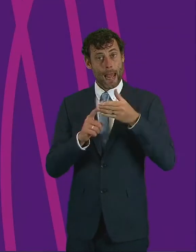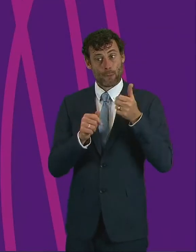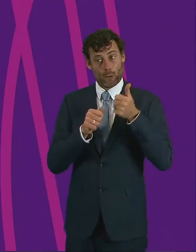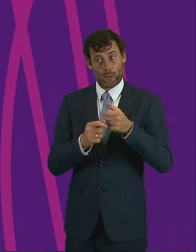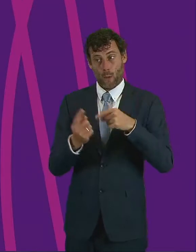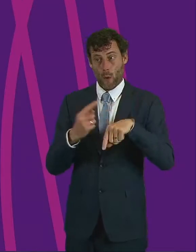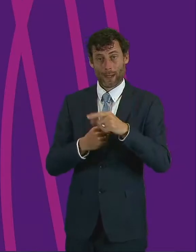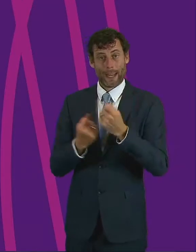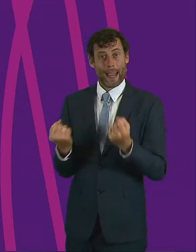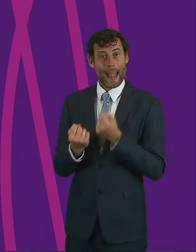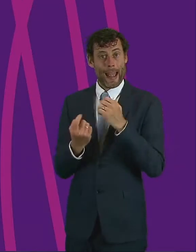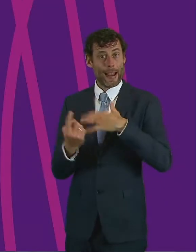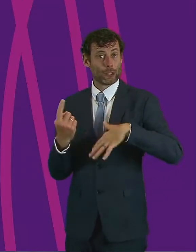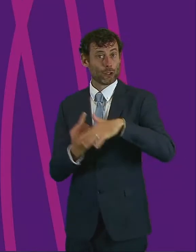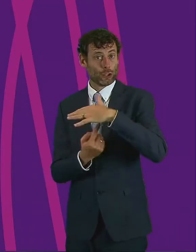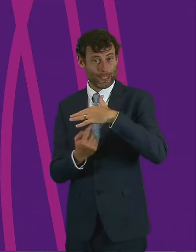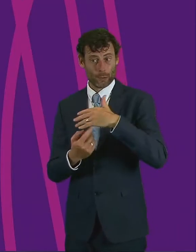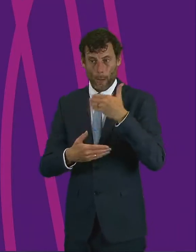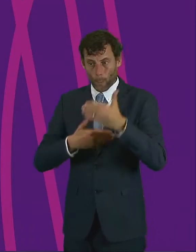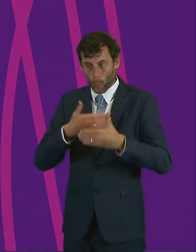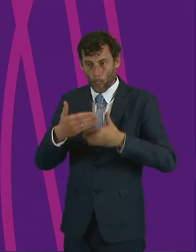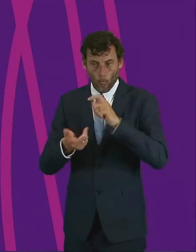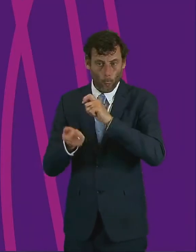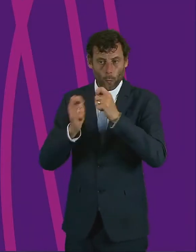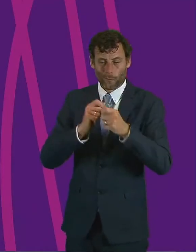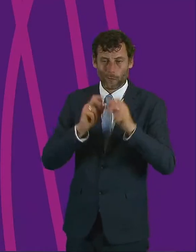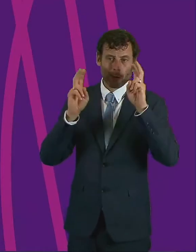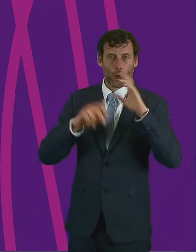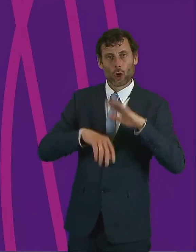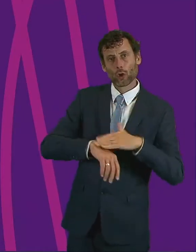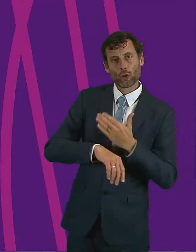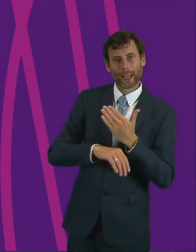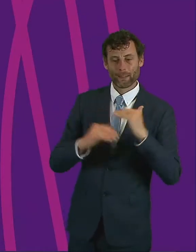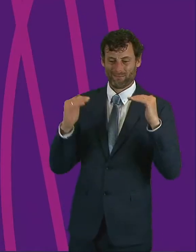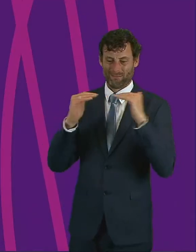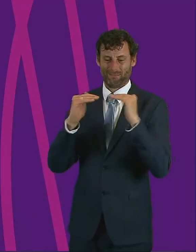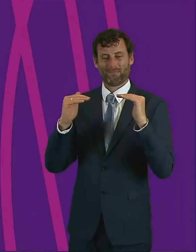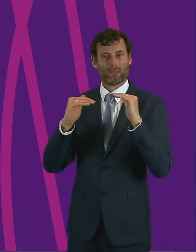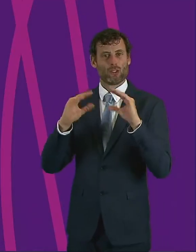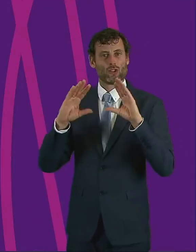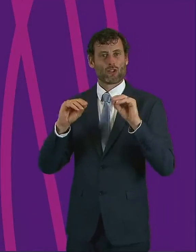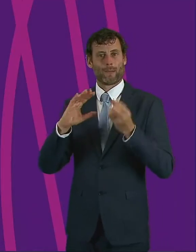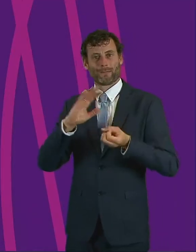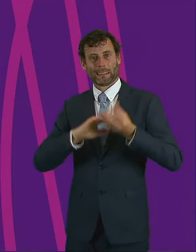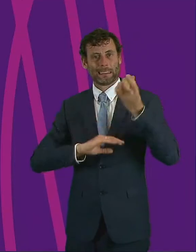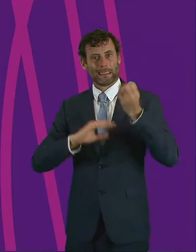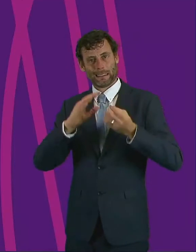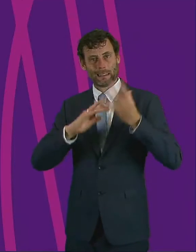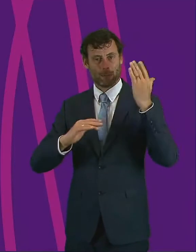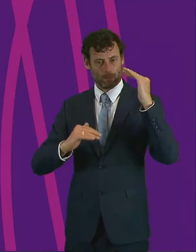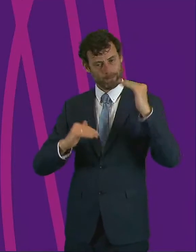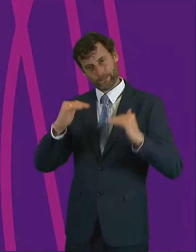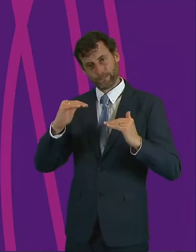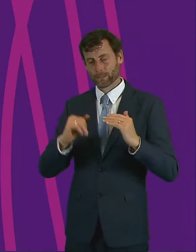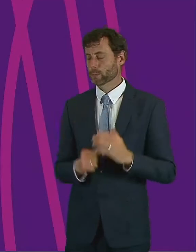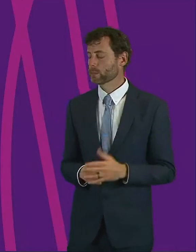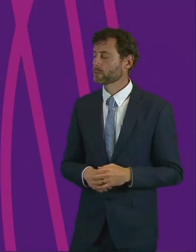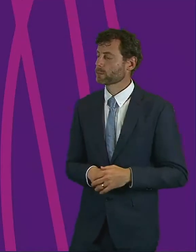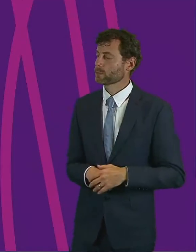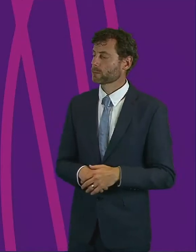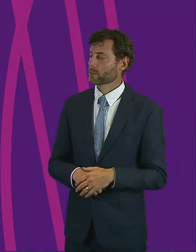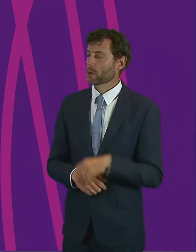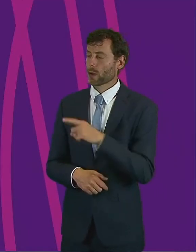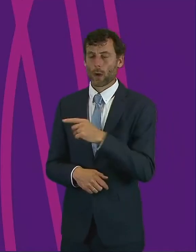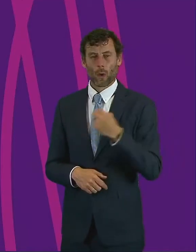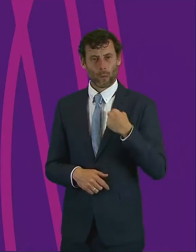help us make significant progress as we move towards a net zero society. We also recognise the importance of boosting